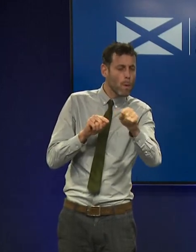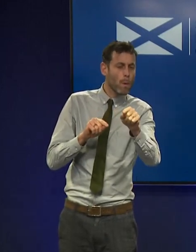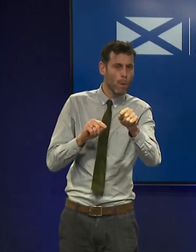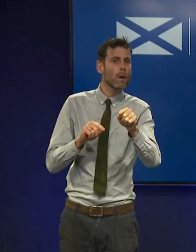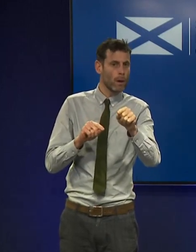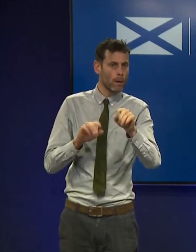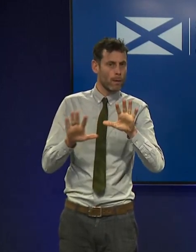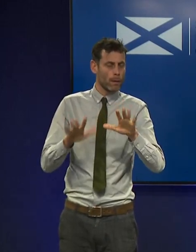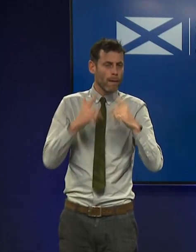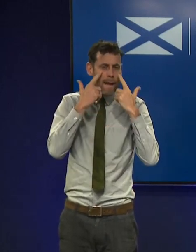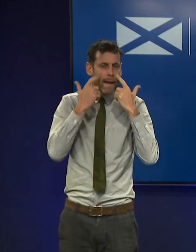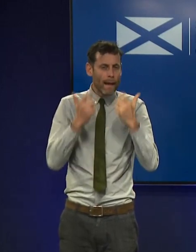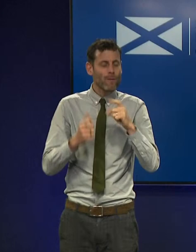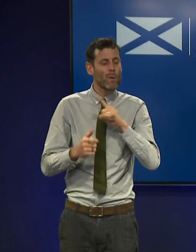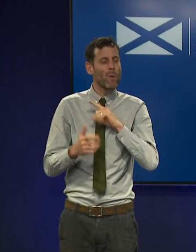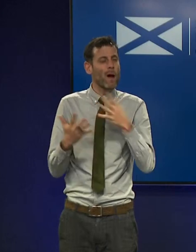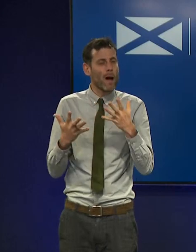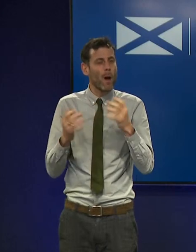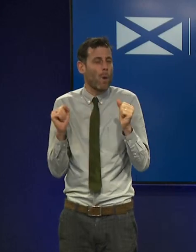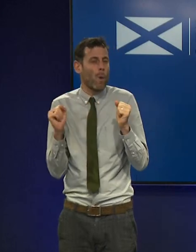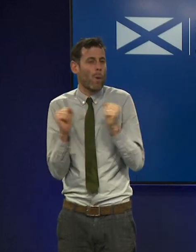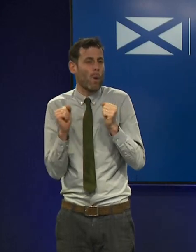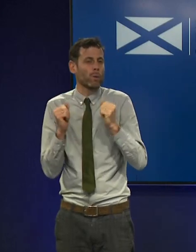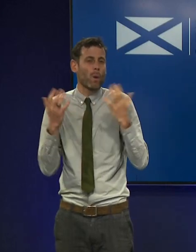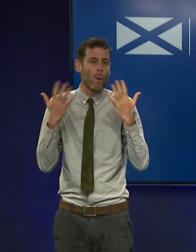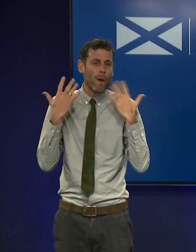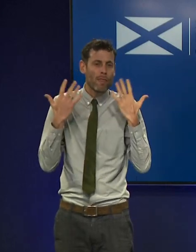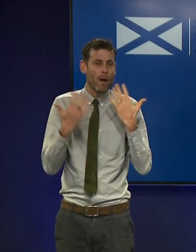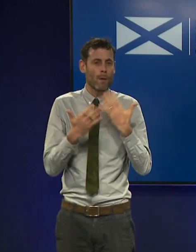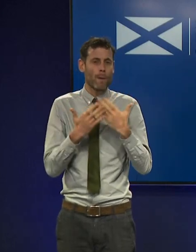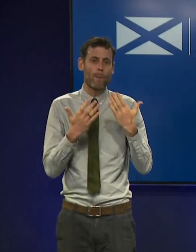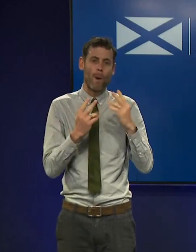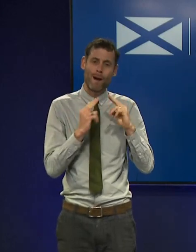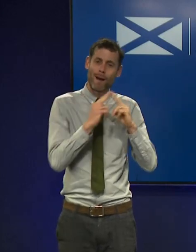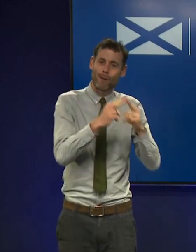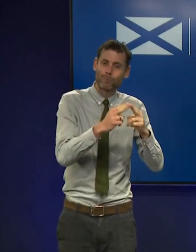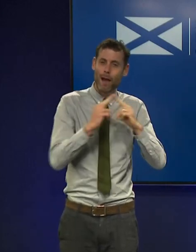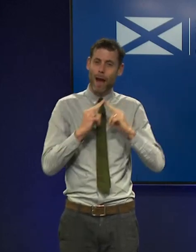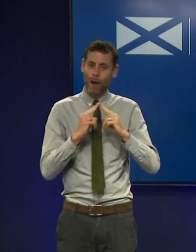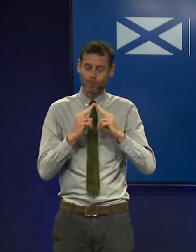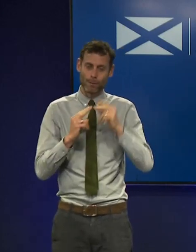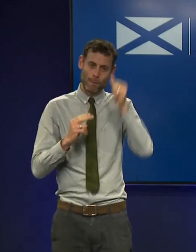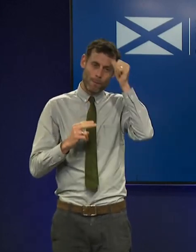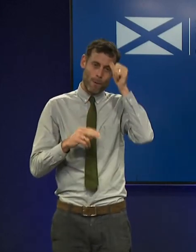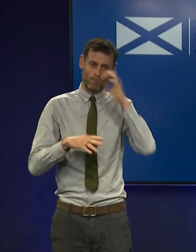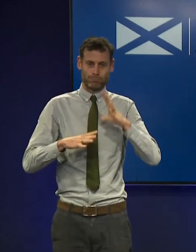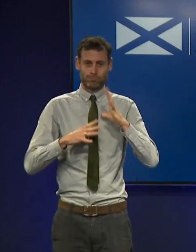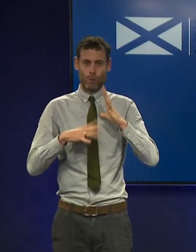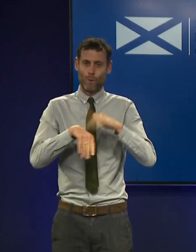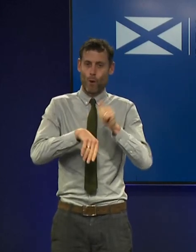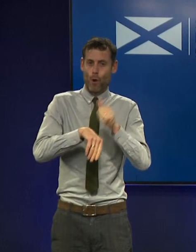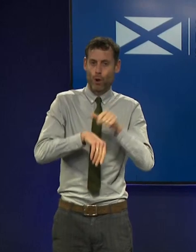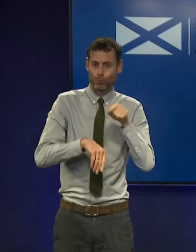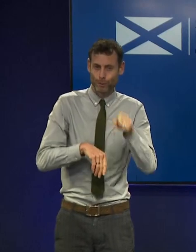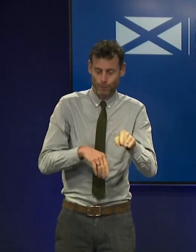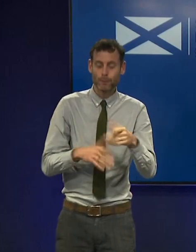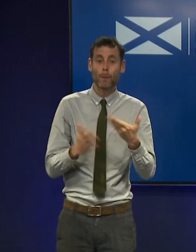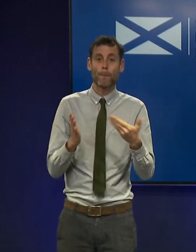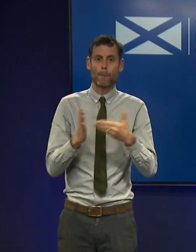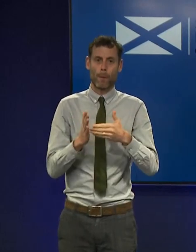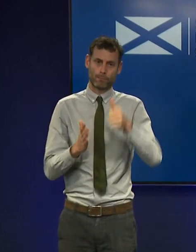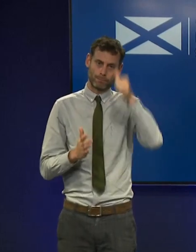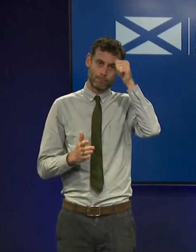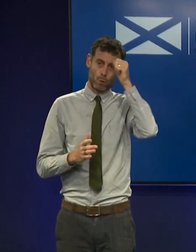stability. Colder weather forcing us indoors, festive socialising and a deteriorating situation in many countries